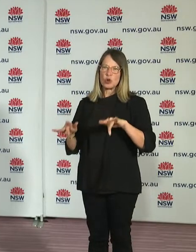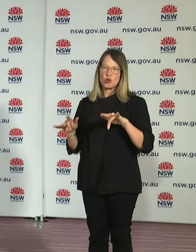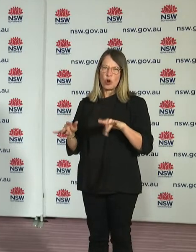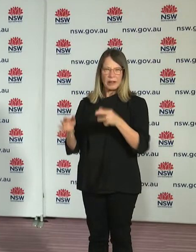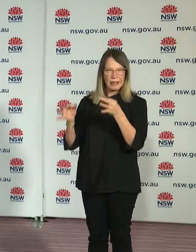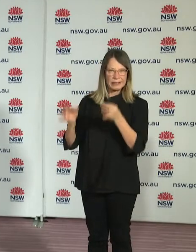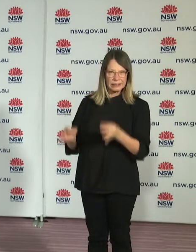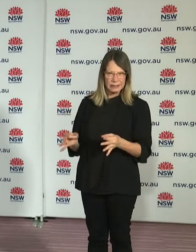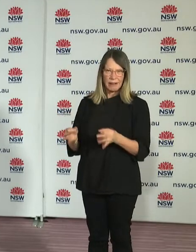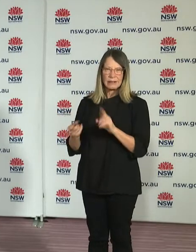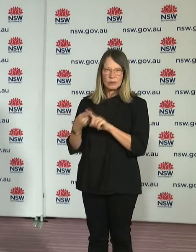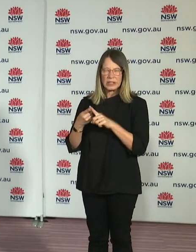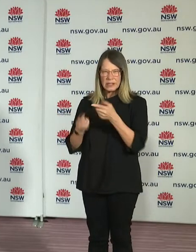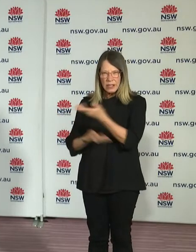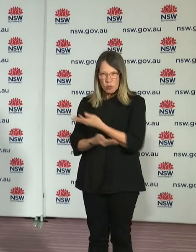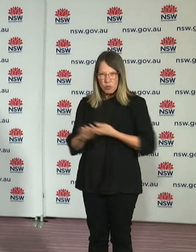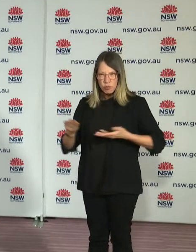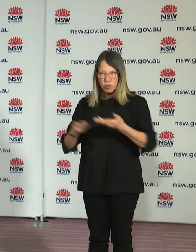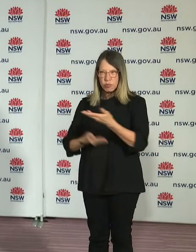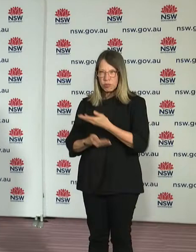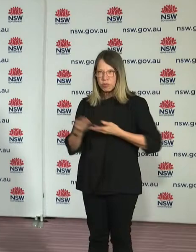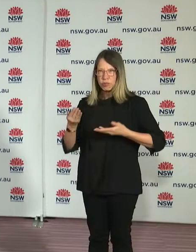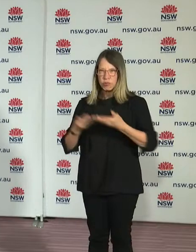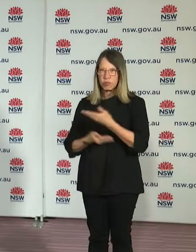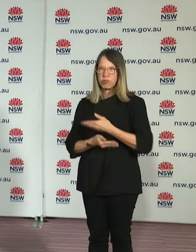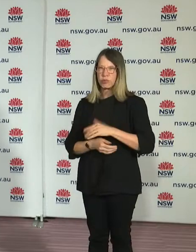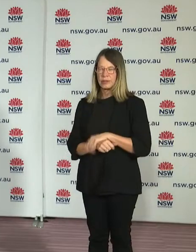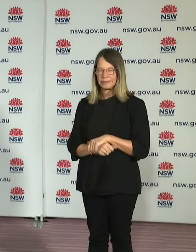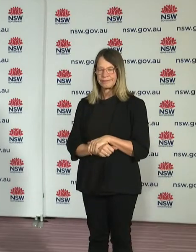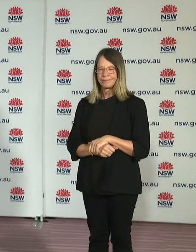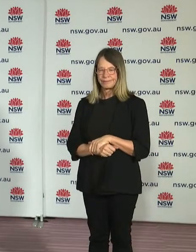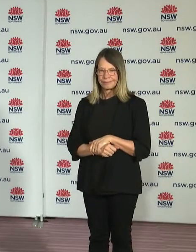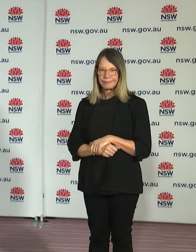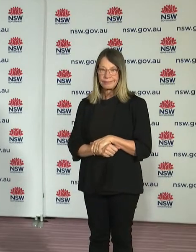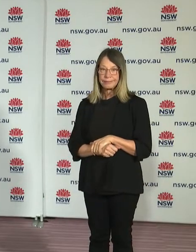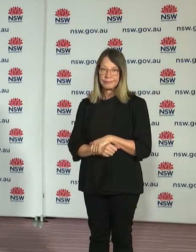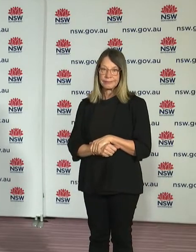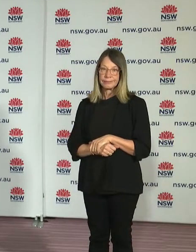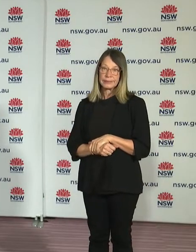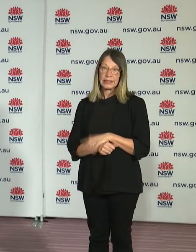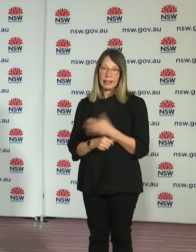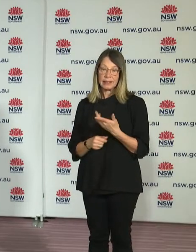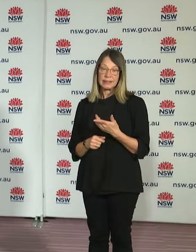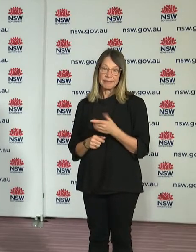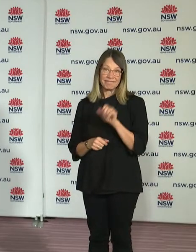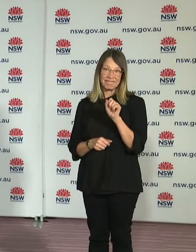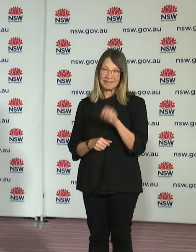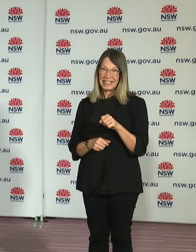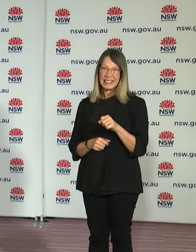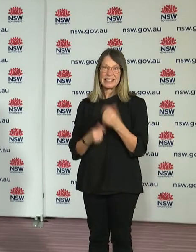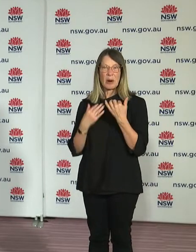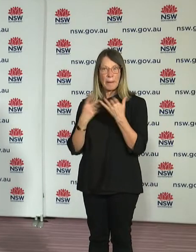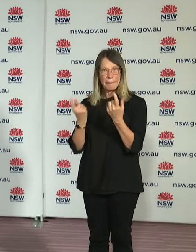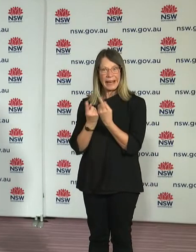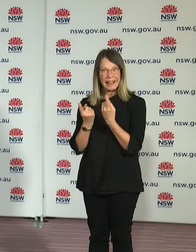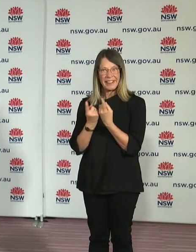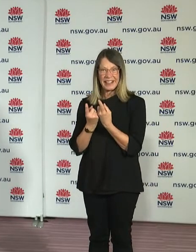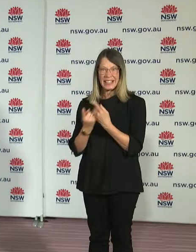lot of issues currently on the plate of Dr Chant and the entire government when it comes to these issues, and we're trying to manage them. And I